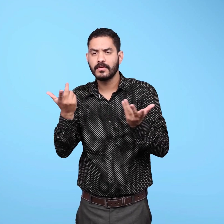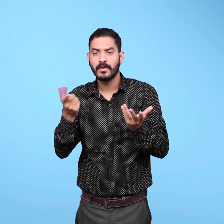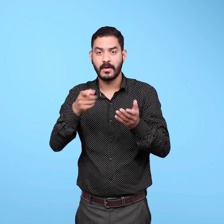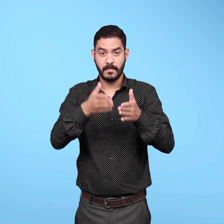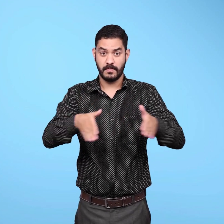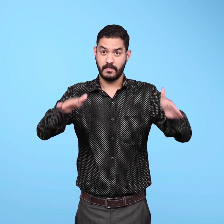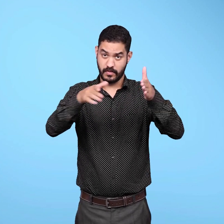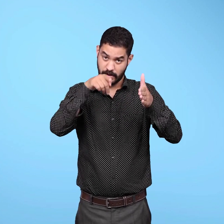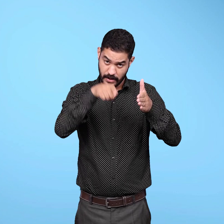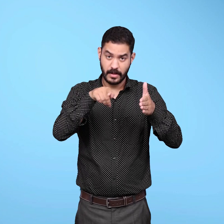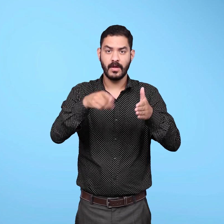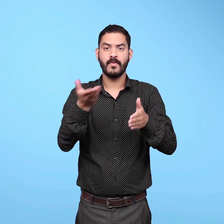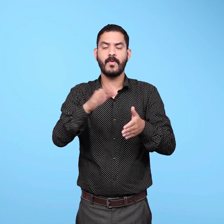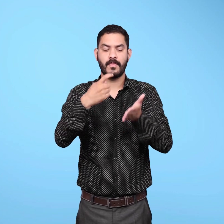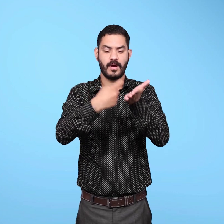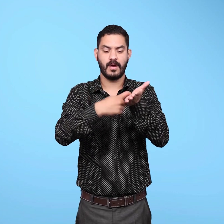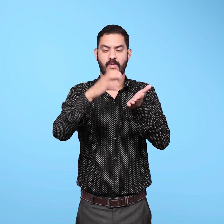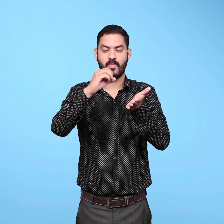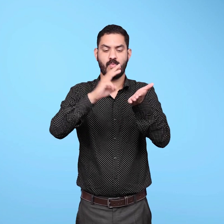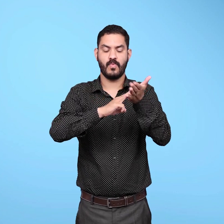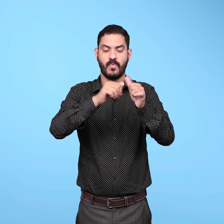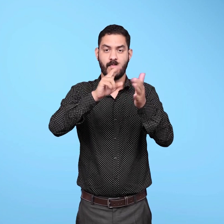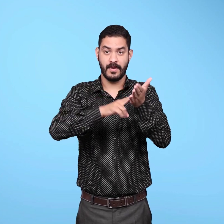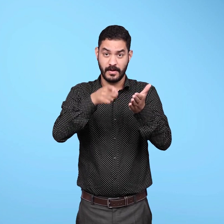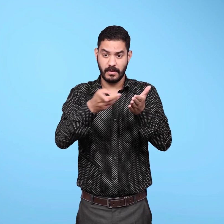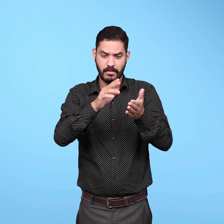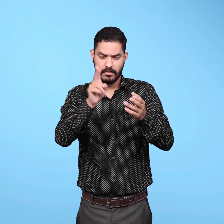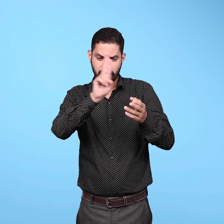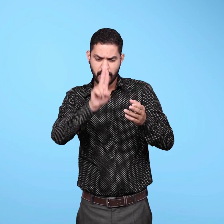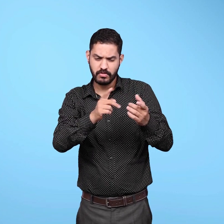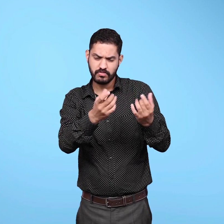lamps, glassware, and gems have also been found at the site.